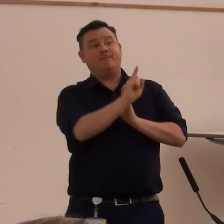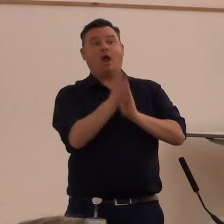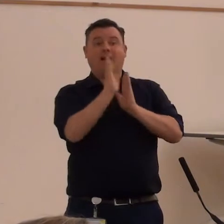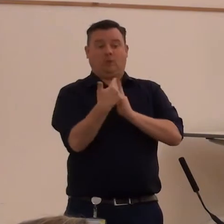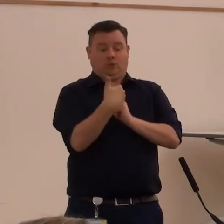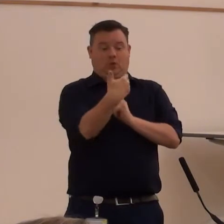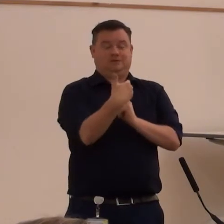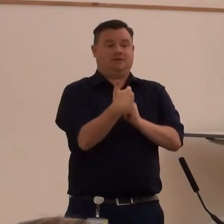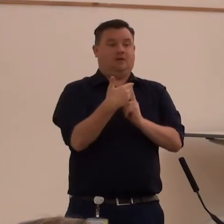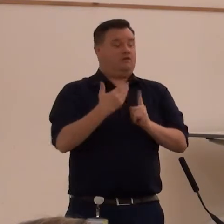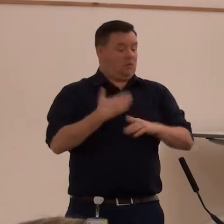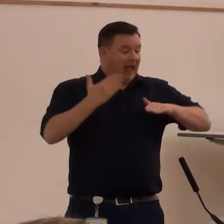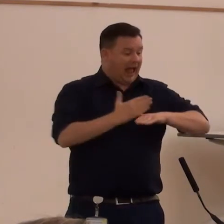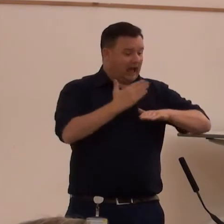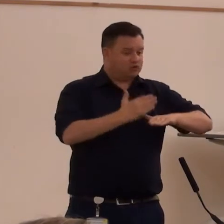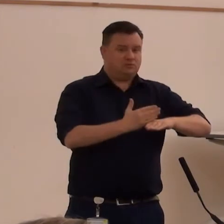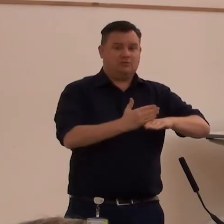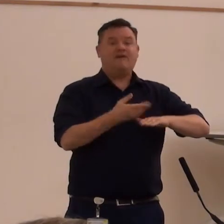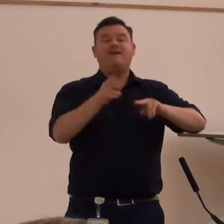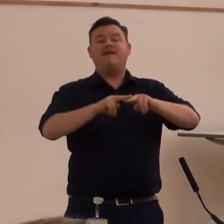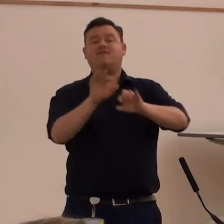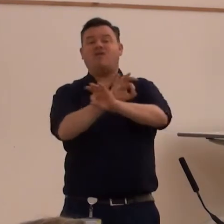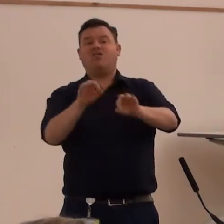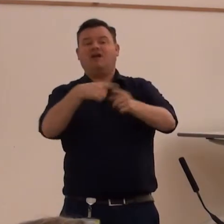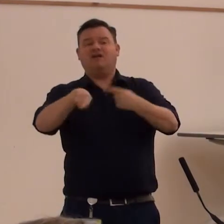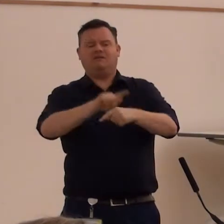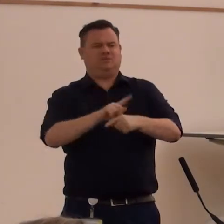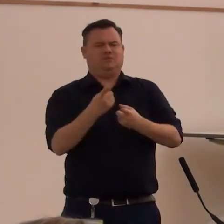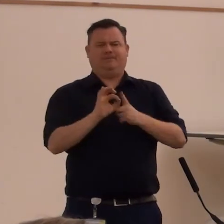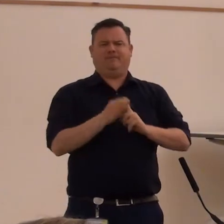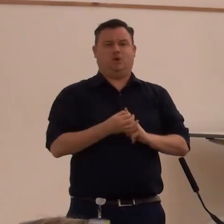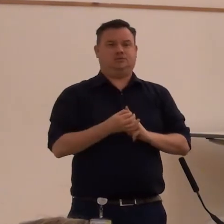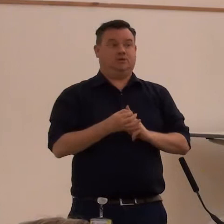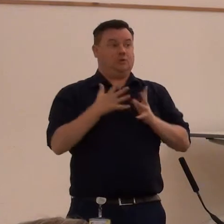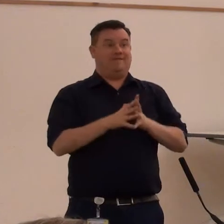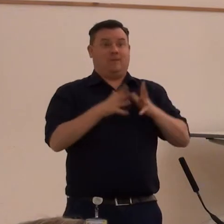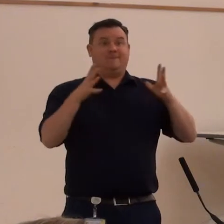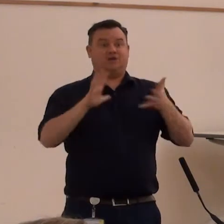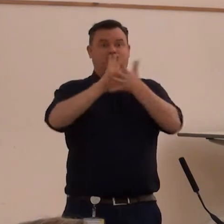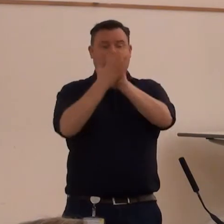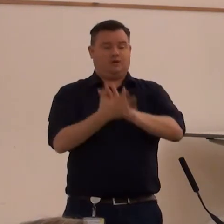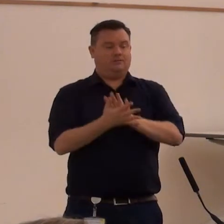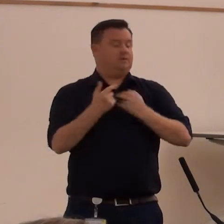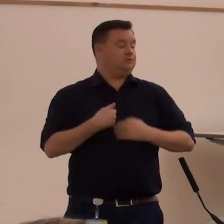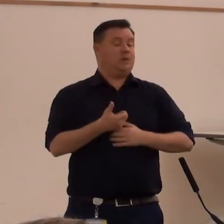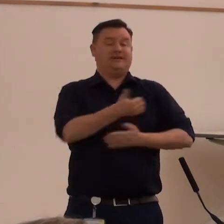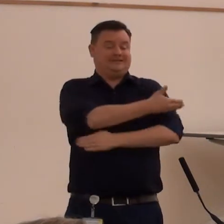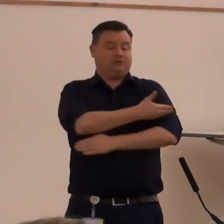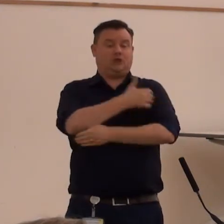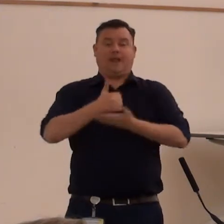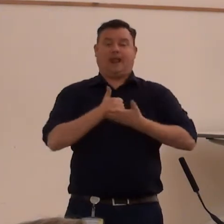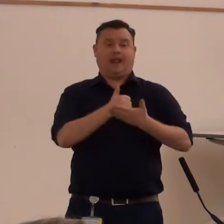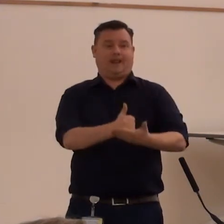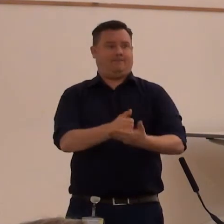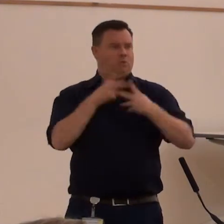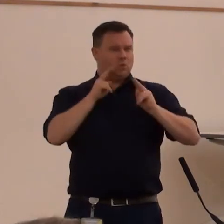in doing actions unless people know that you're doing them. So we went for maximum disruption. And The t-shirts helped with that because they were, you